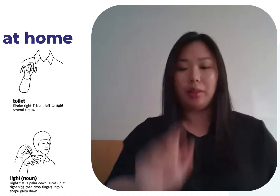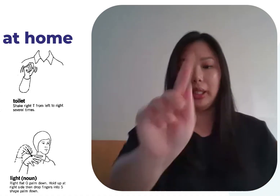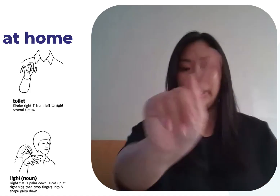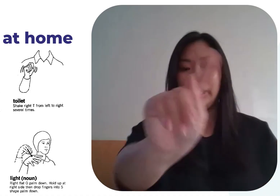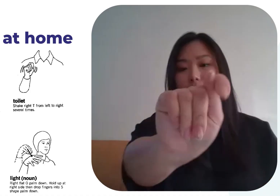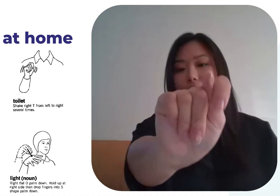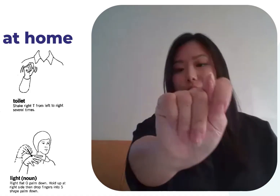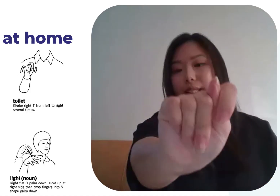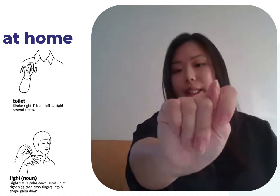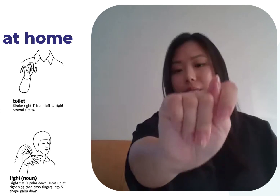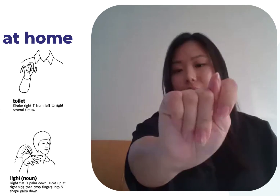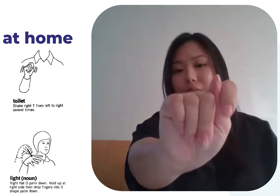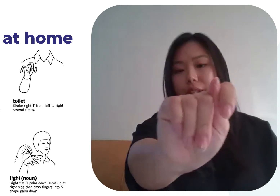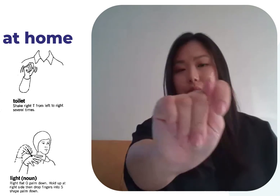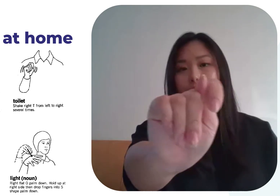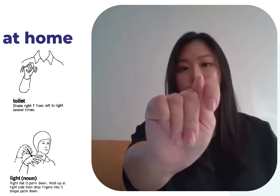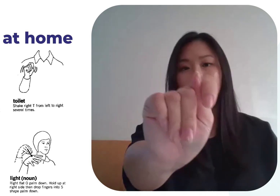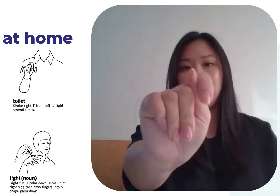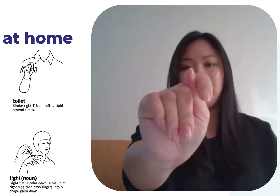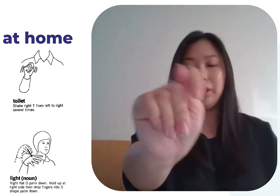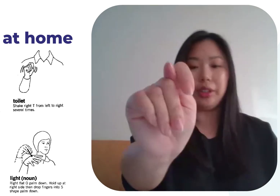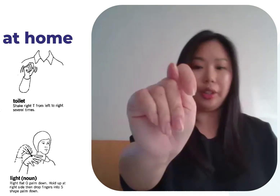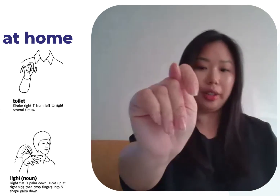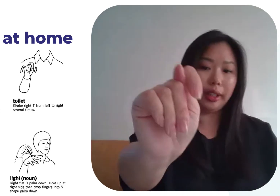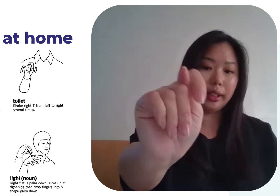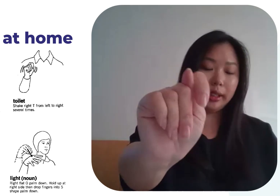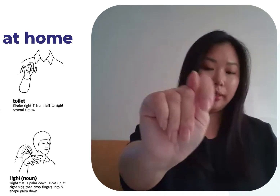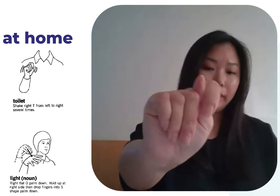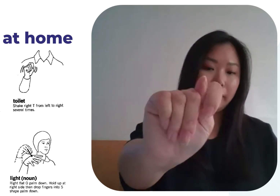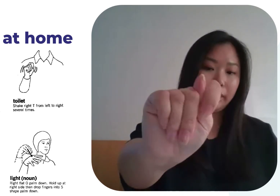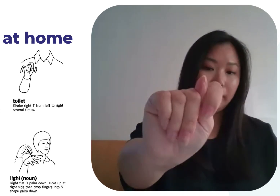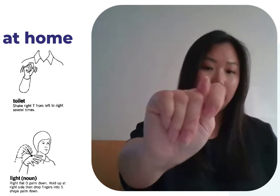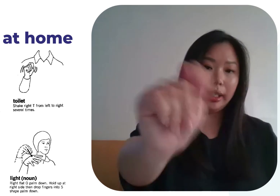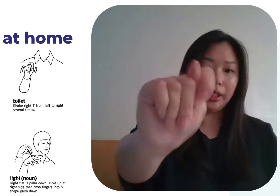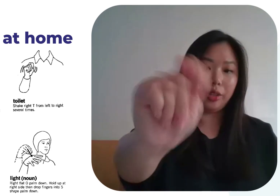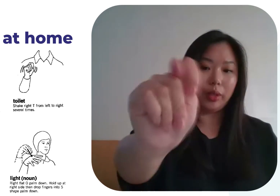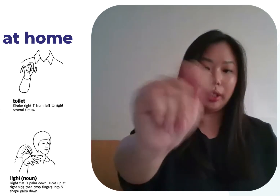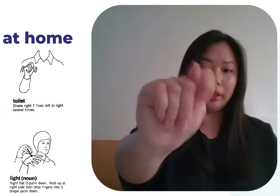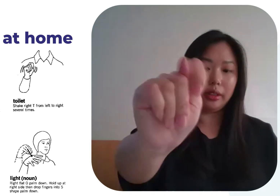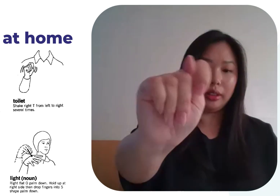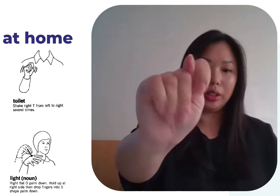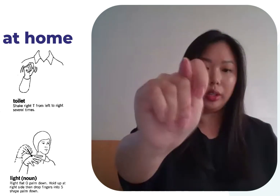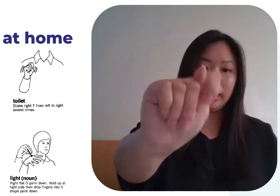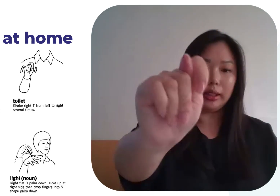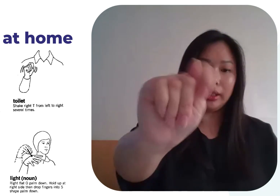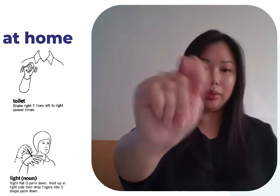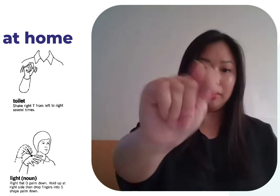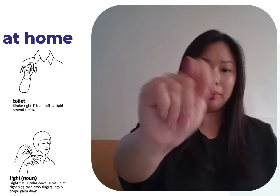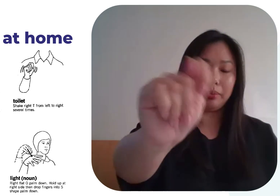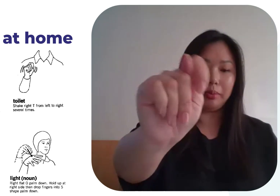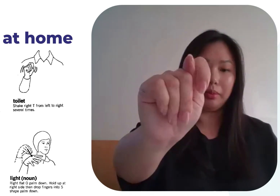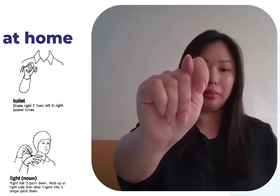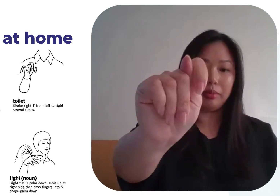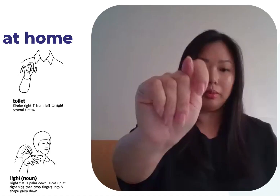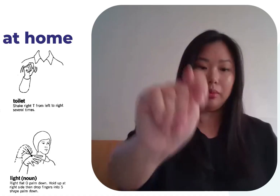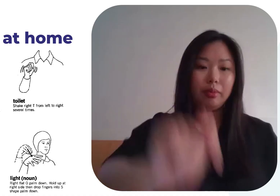Toilet, you make the letter T, so you tuck your thumb under your index finger and you wiggle. Toilet.